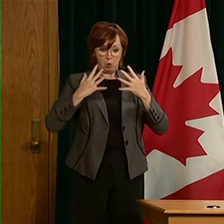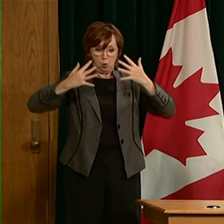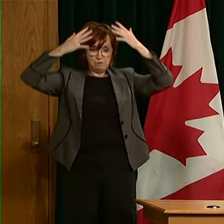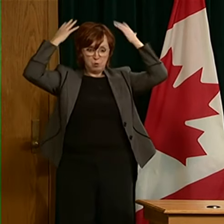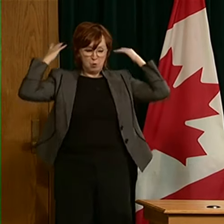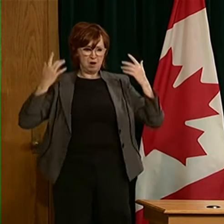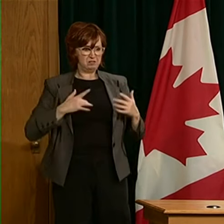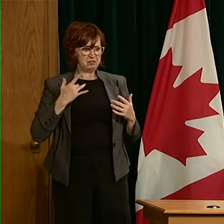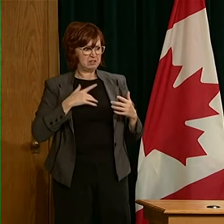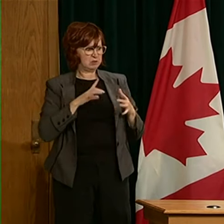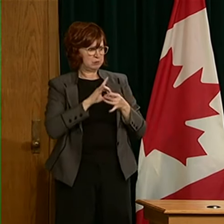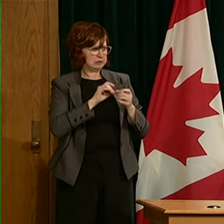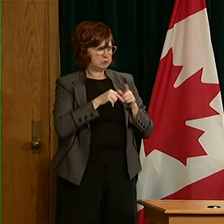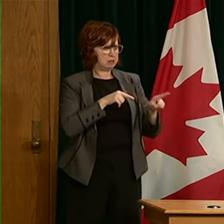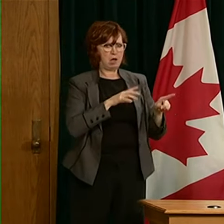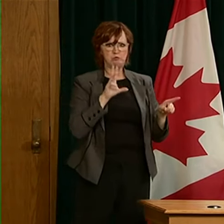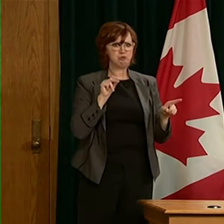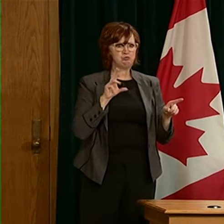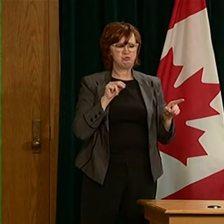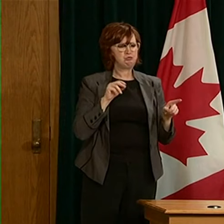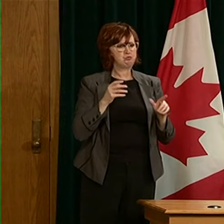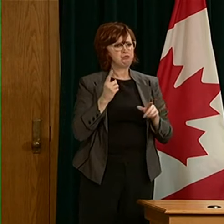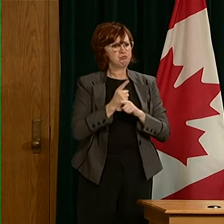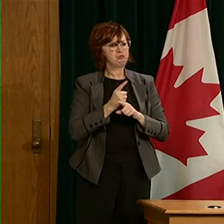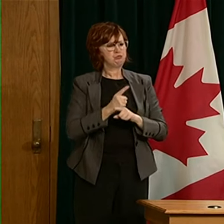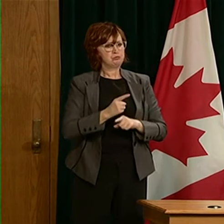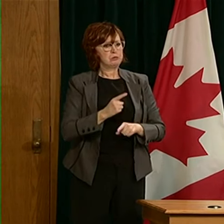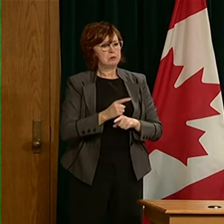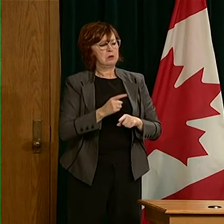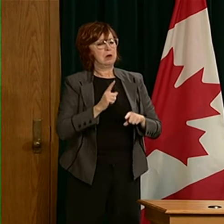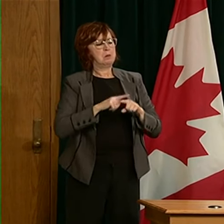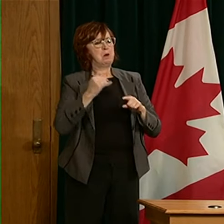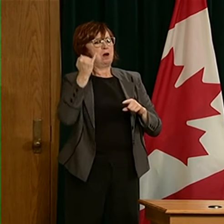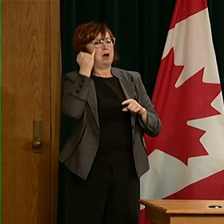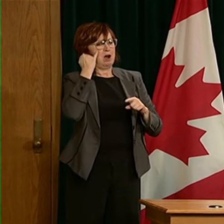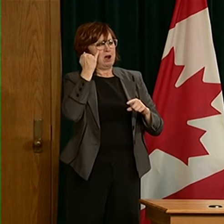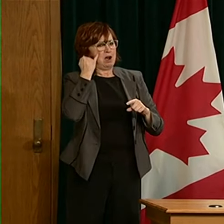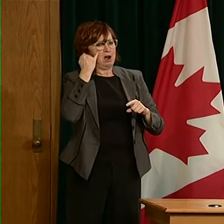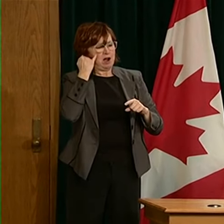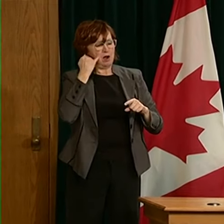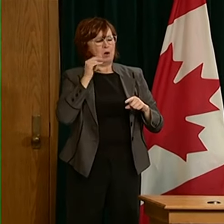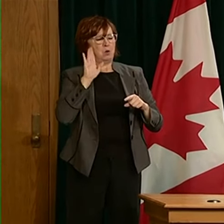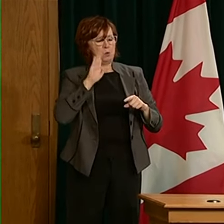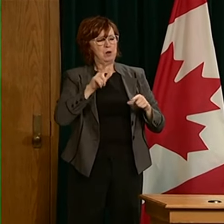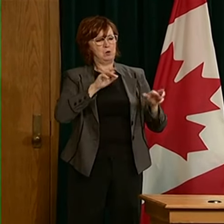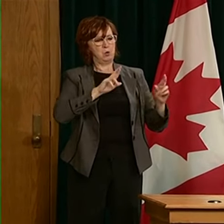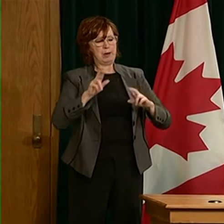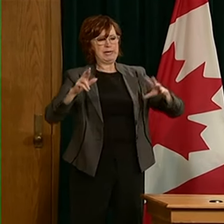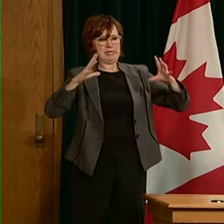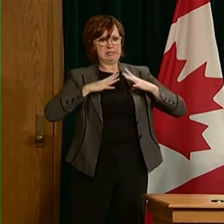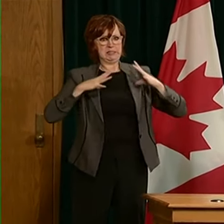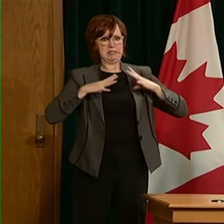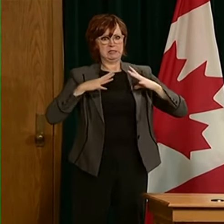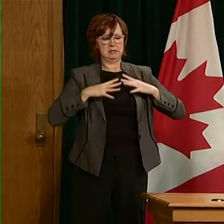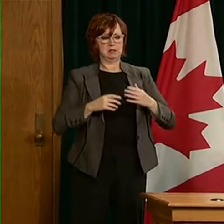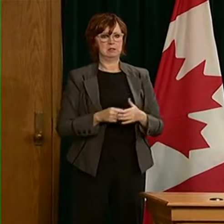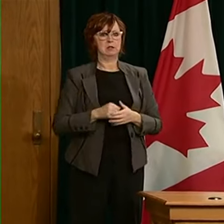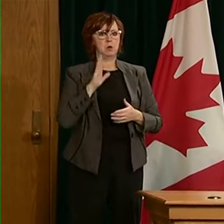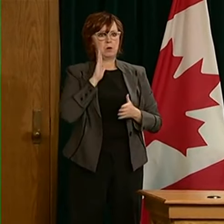tracing, but we want to build more capacity as the pandemic evolves. But I'll ask Julie if she has anything to add to that.